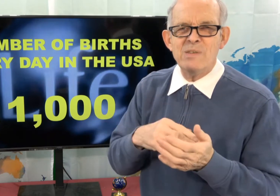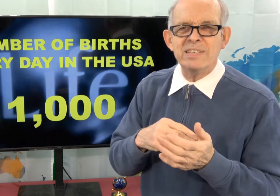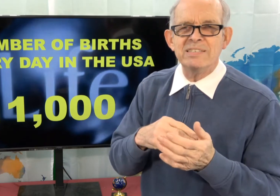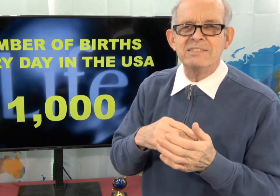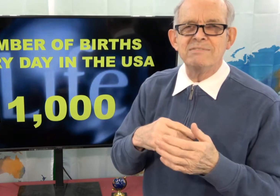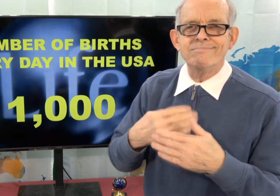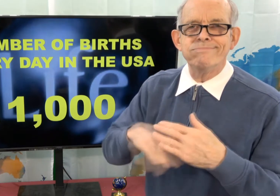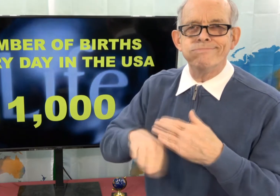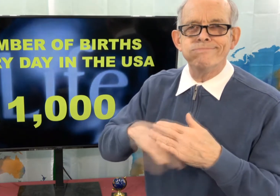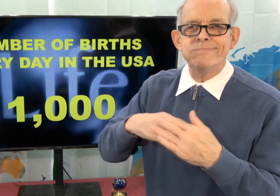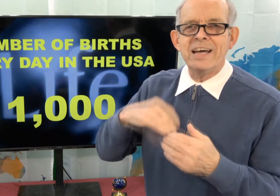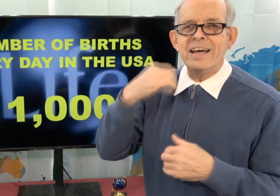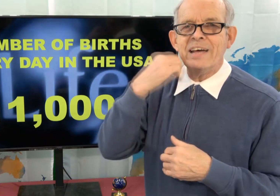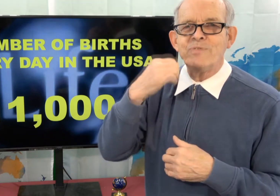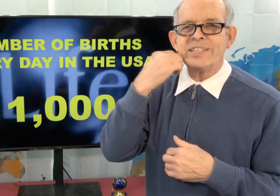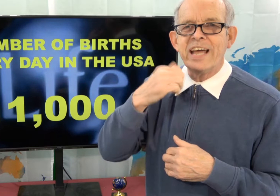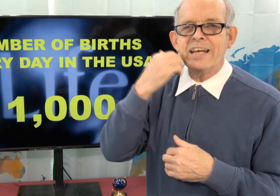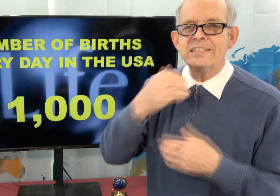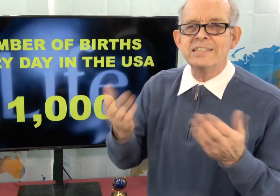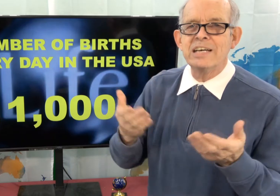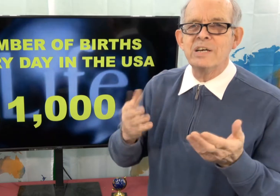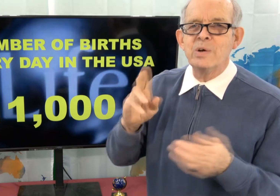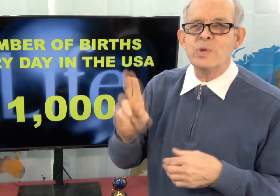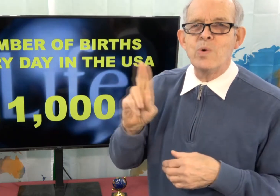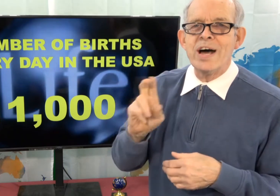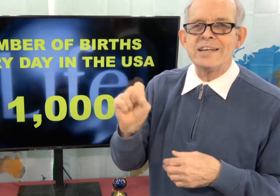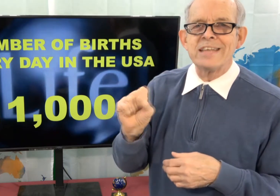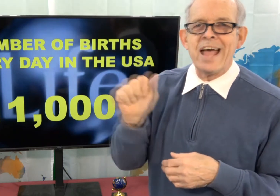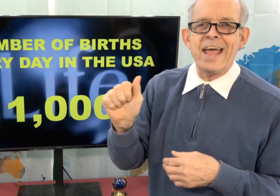11,000 every day in USA.